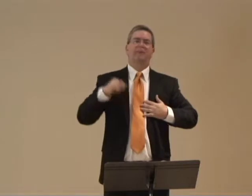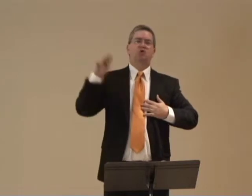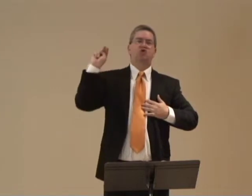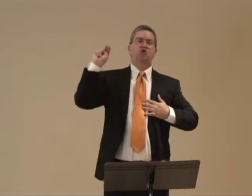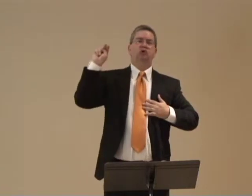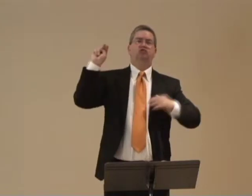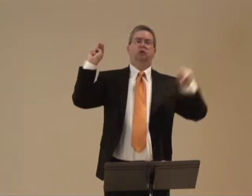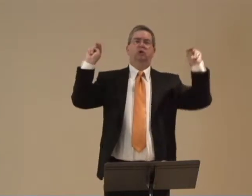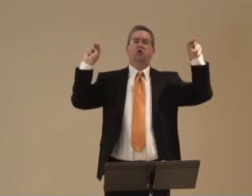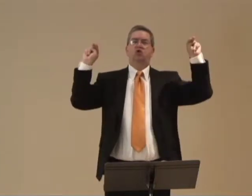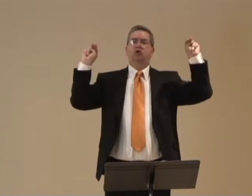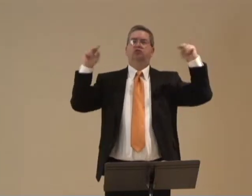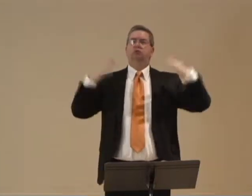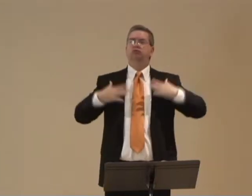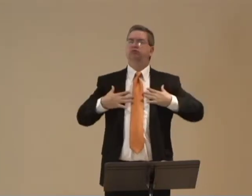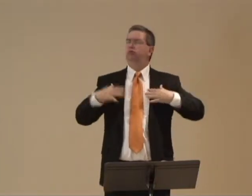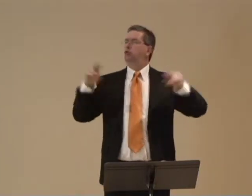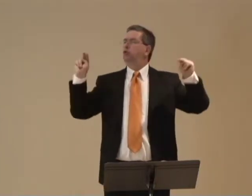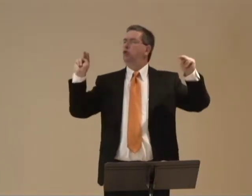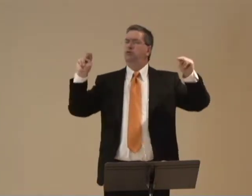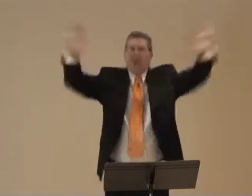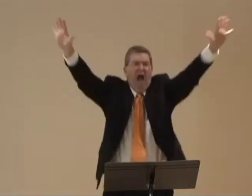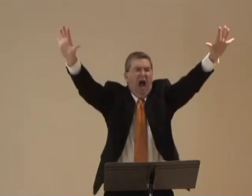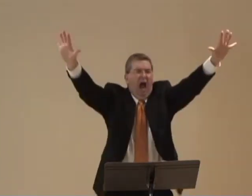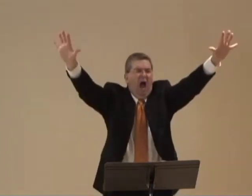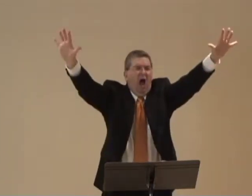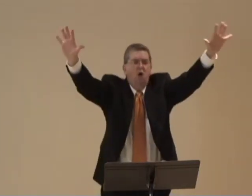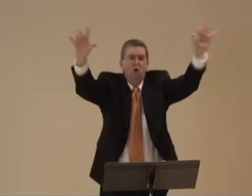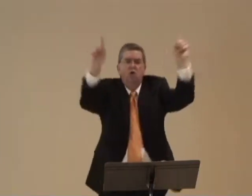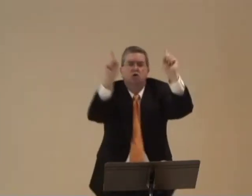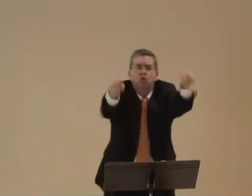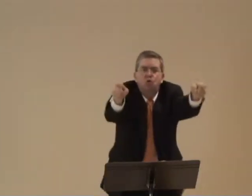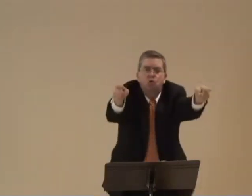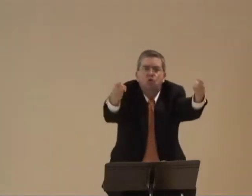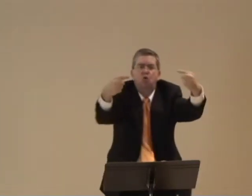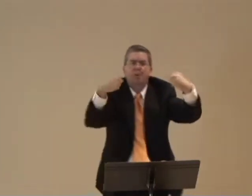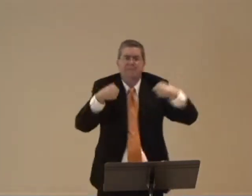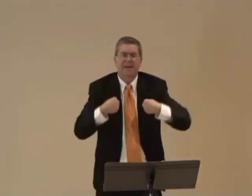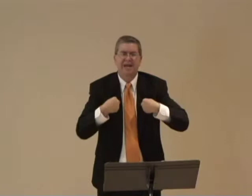They think it'd be better to go back than that they stay crying, neutral, low.